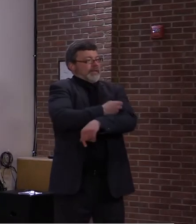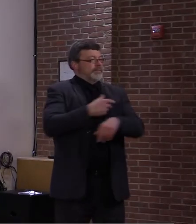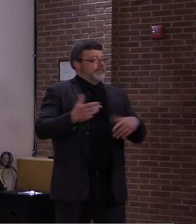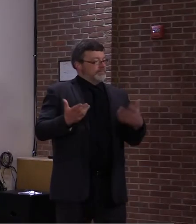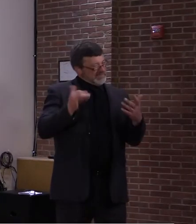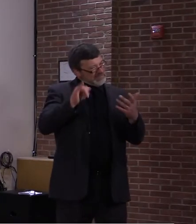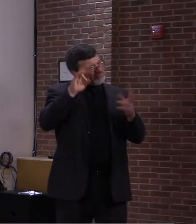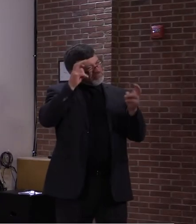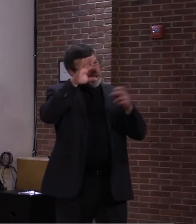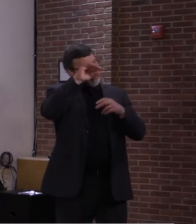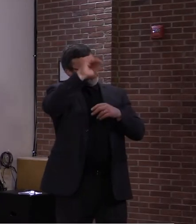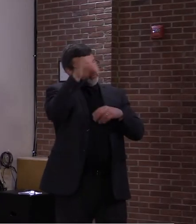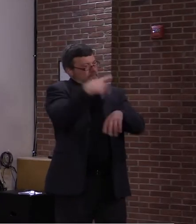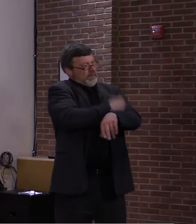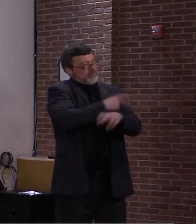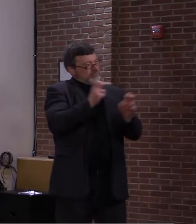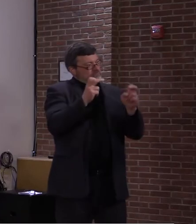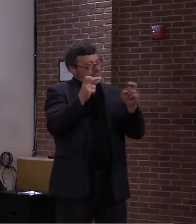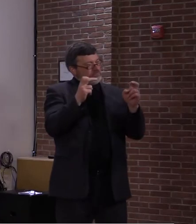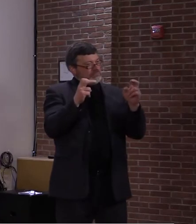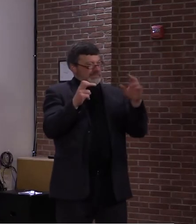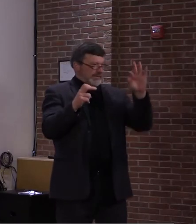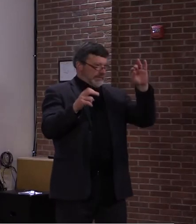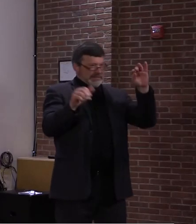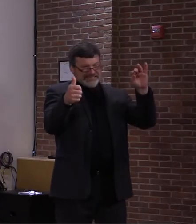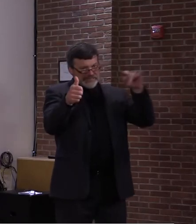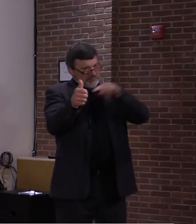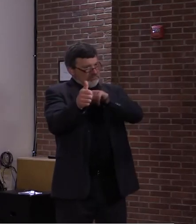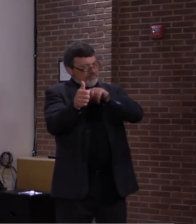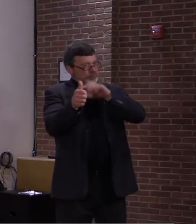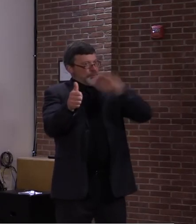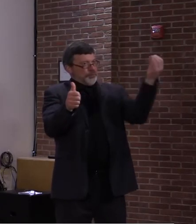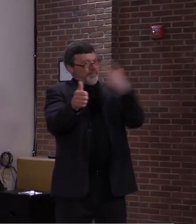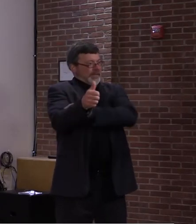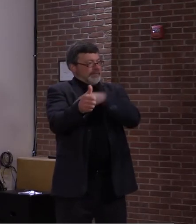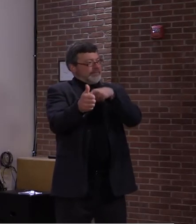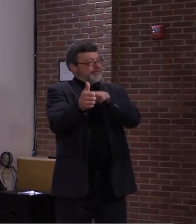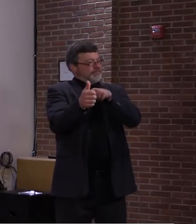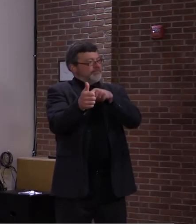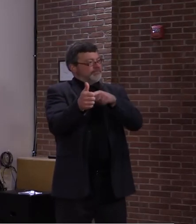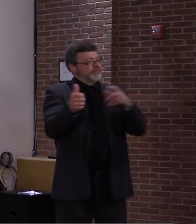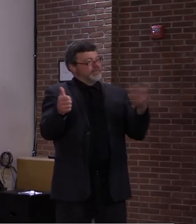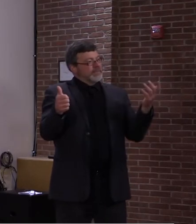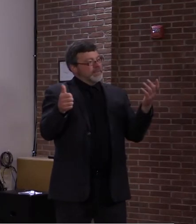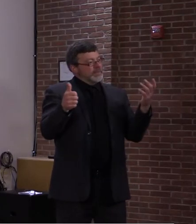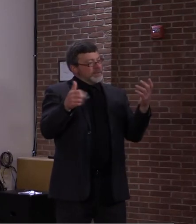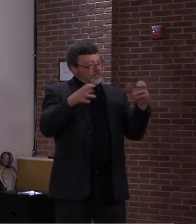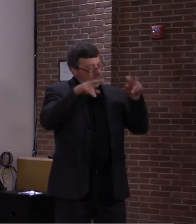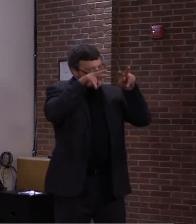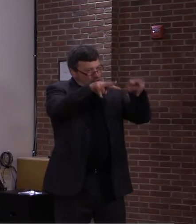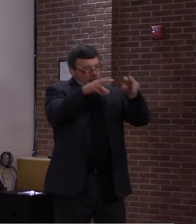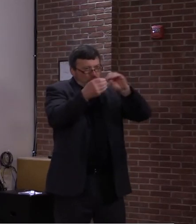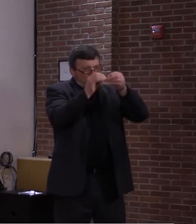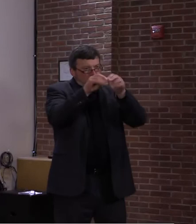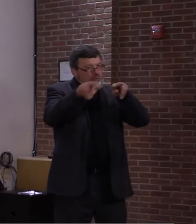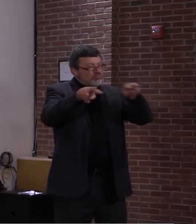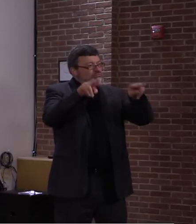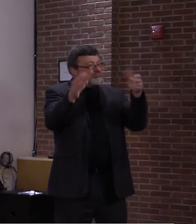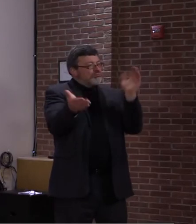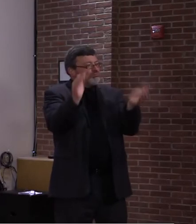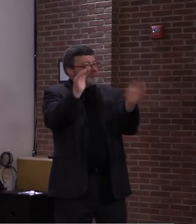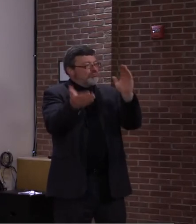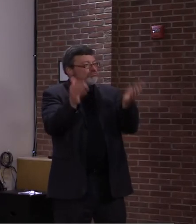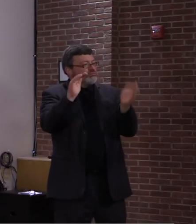way. So we're dealing with larger numbers of people, so I would expect we will see some of those people in the hospital